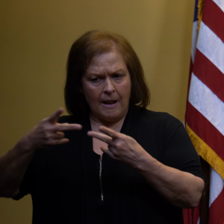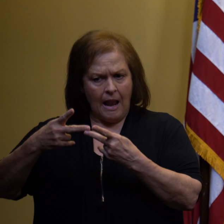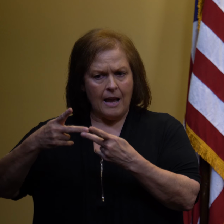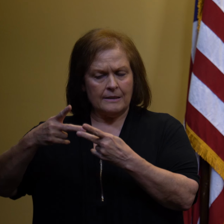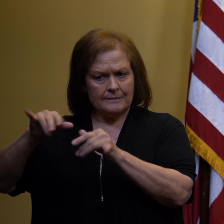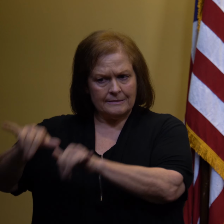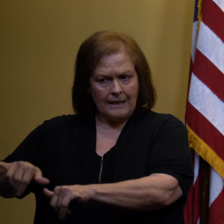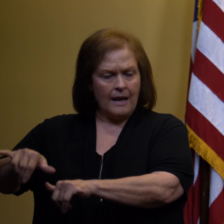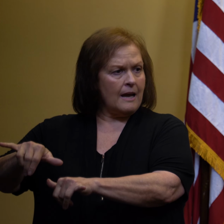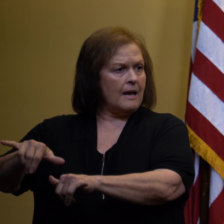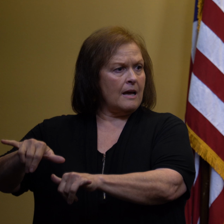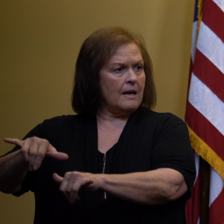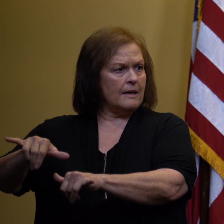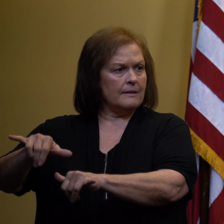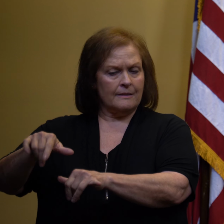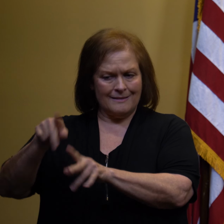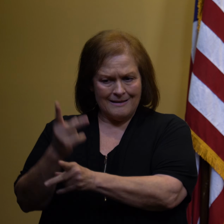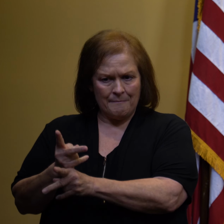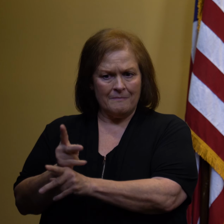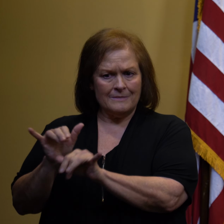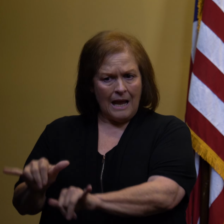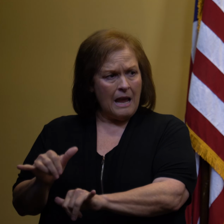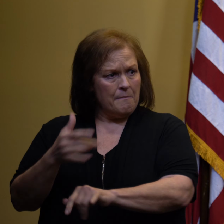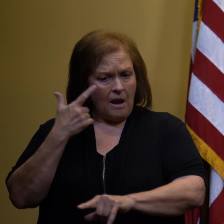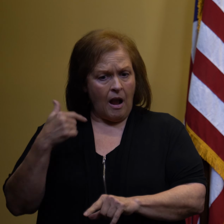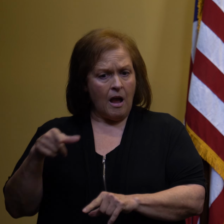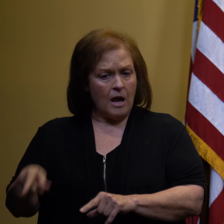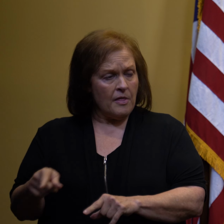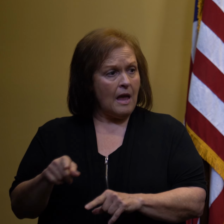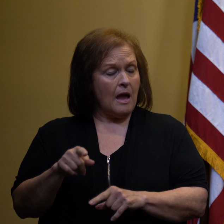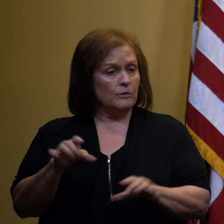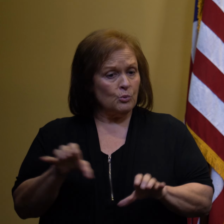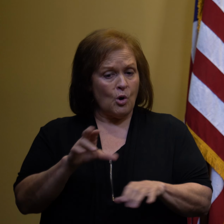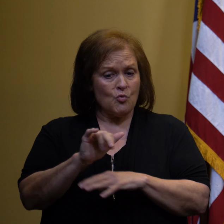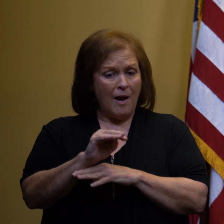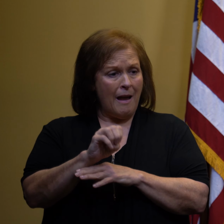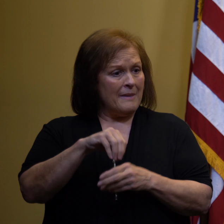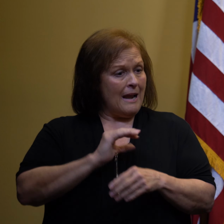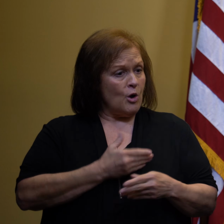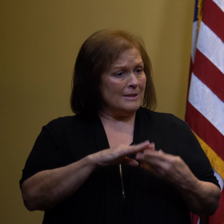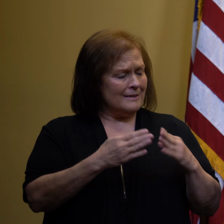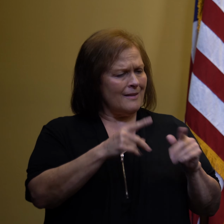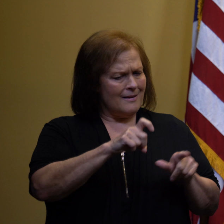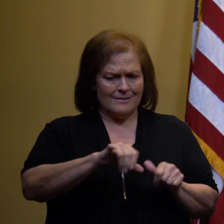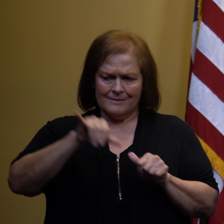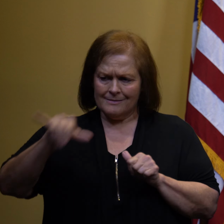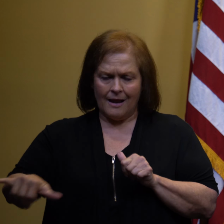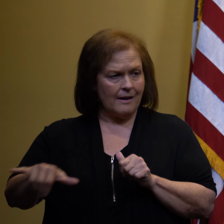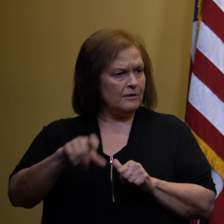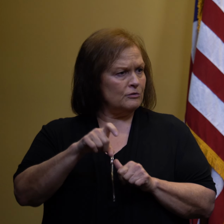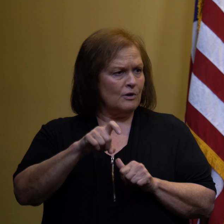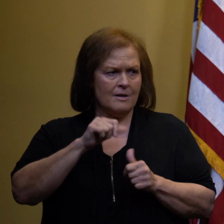young people that are committing violent acts in our city off the street. They need to be off the